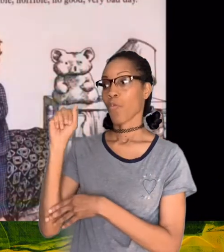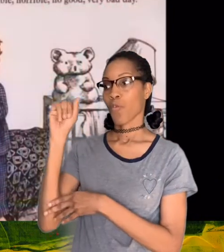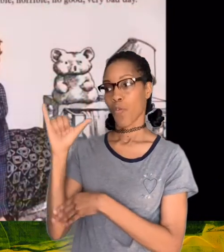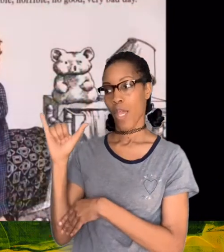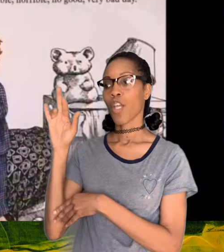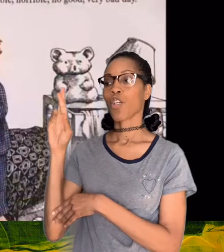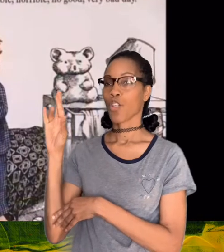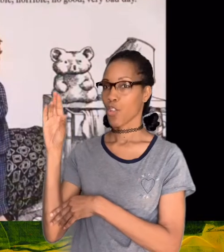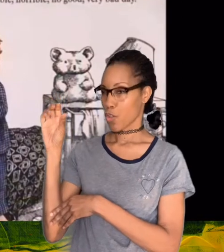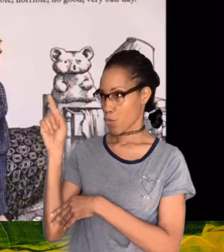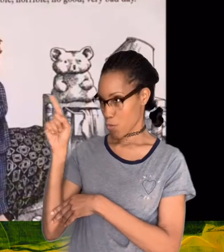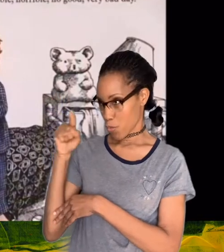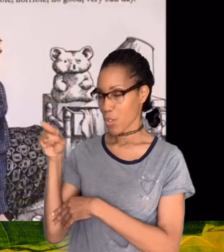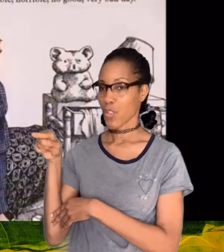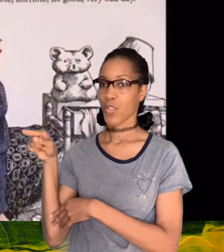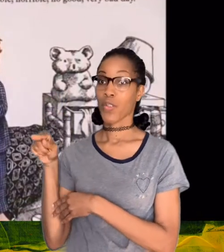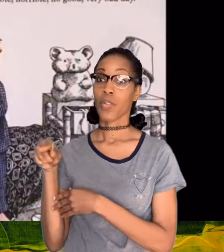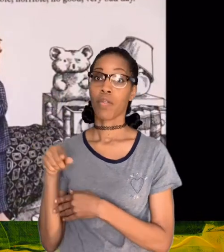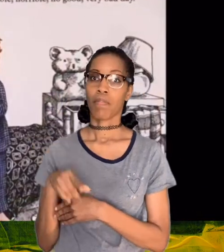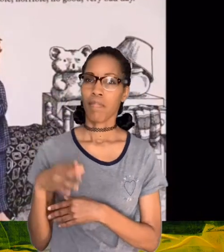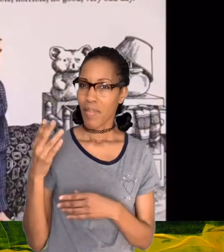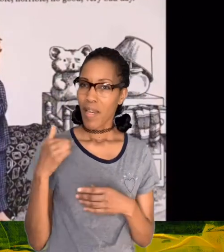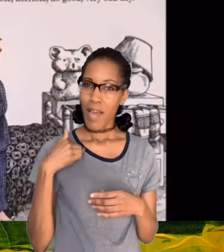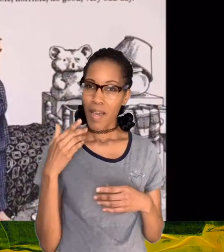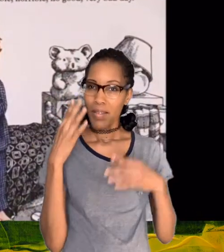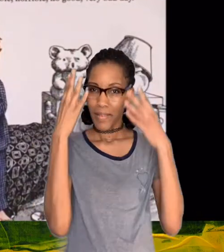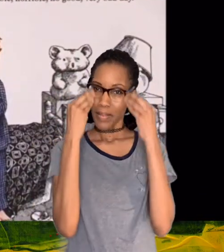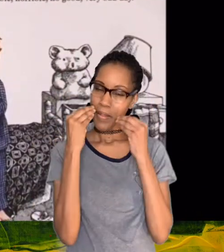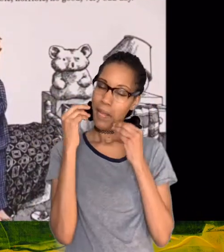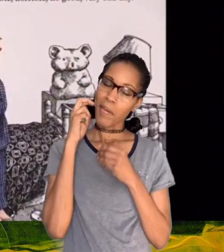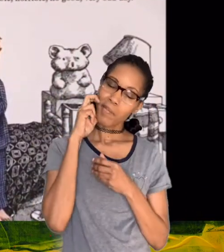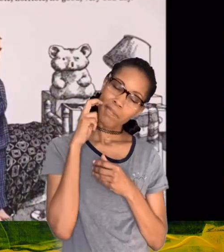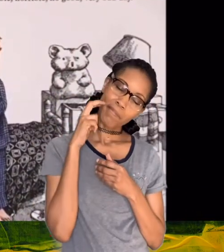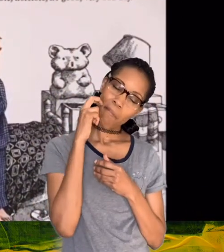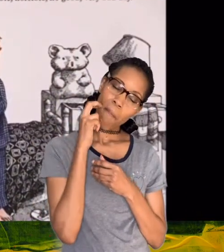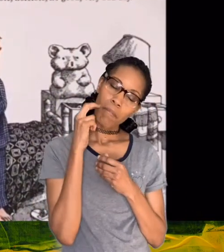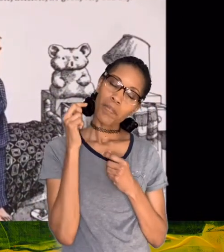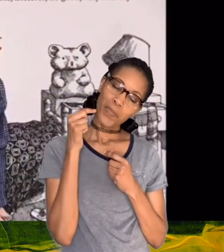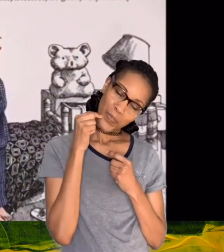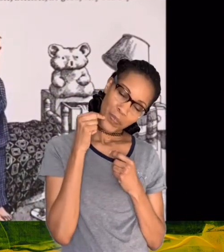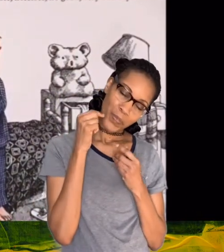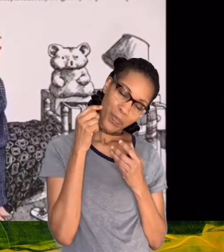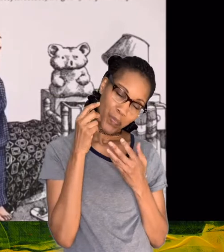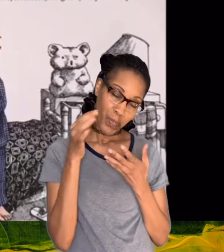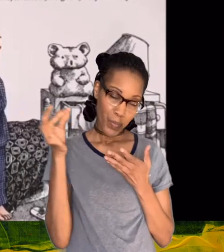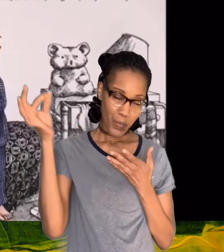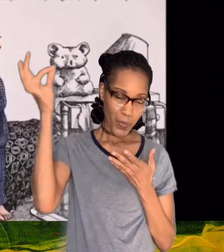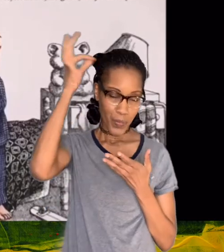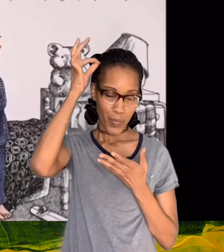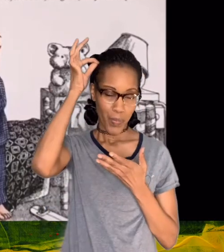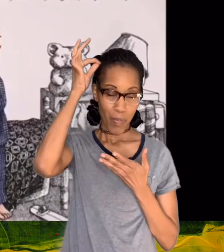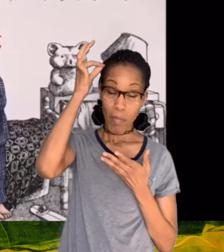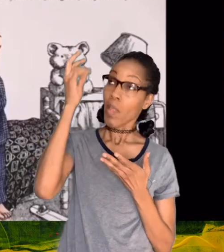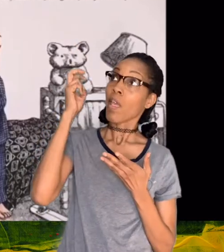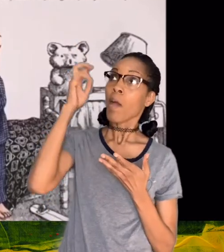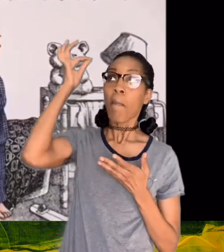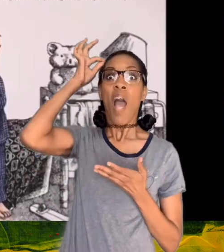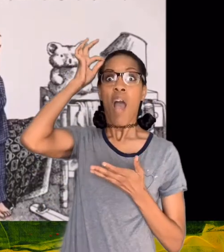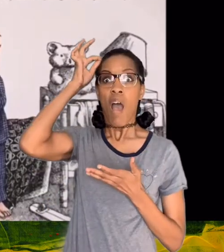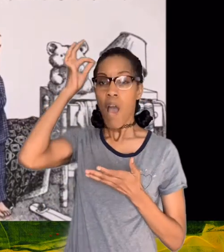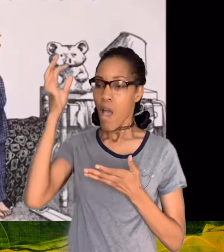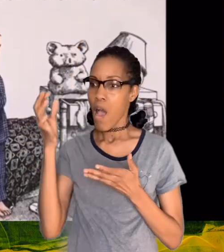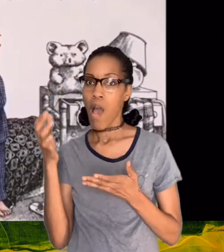I went to sleep with gum in my mouth, and now there's gum in my hair. When I got out of bed this morning, I